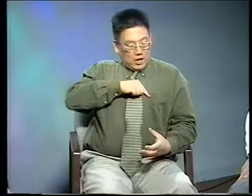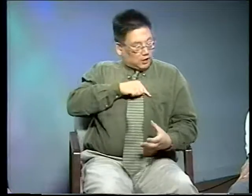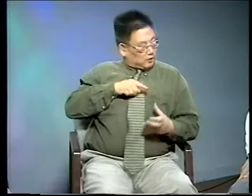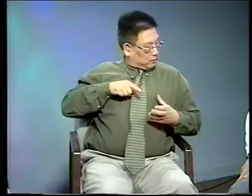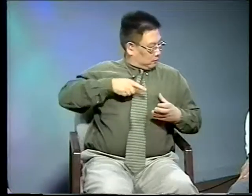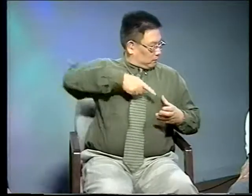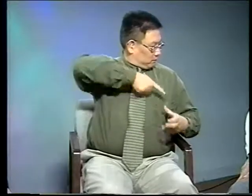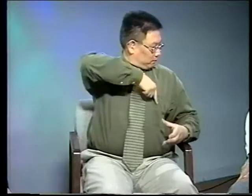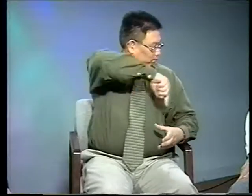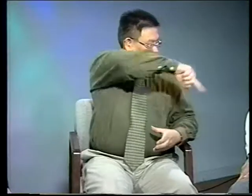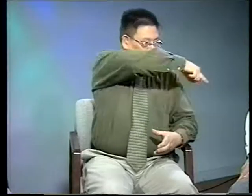have AIDS